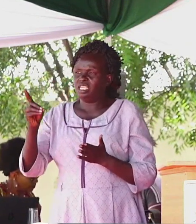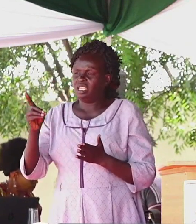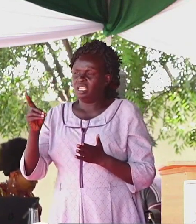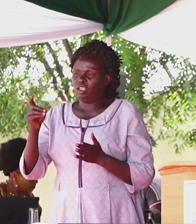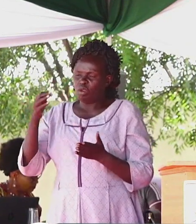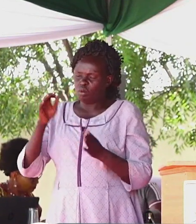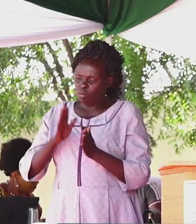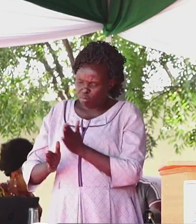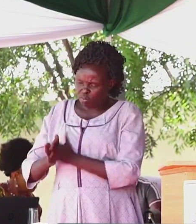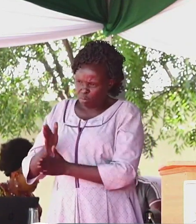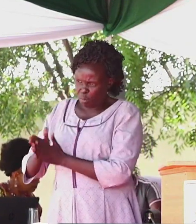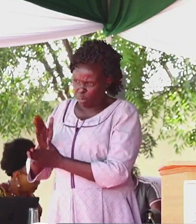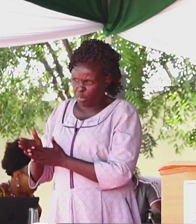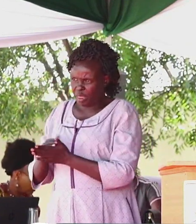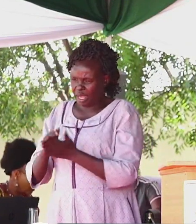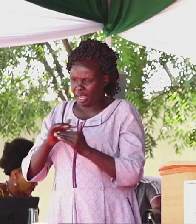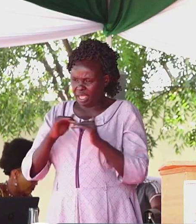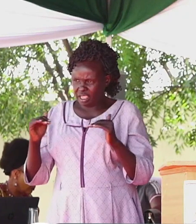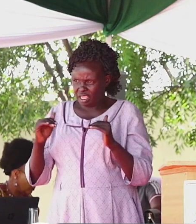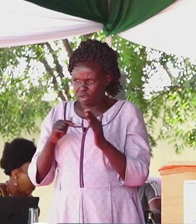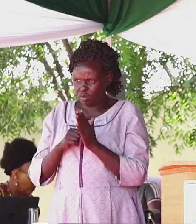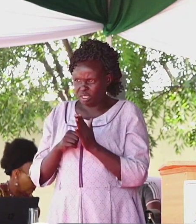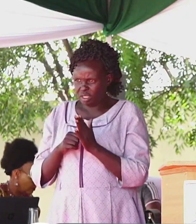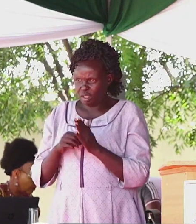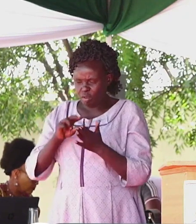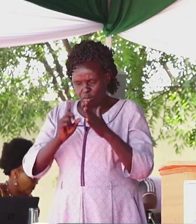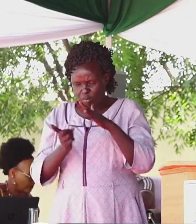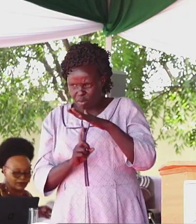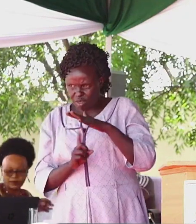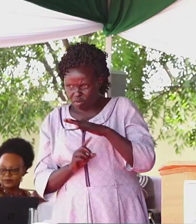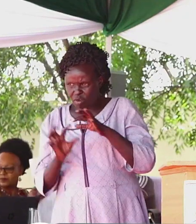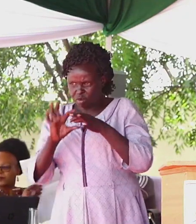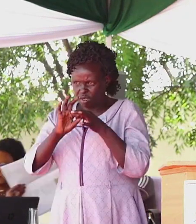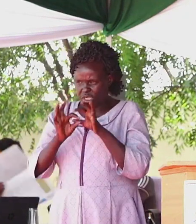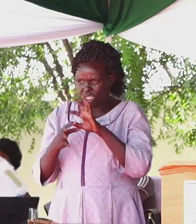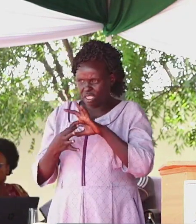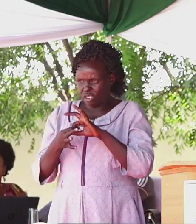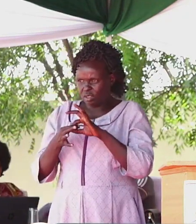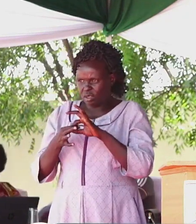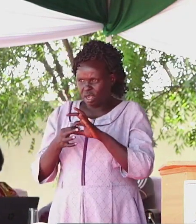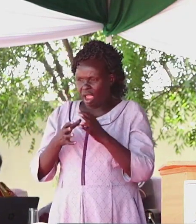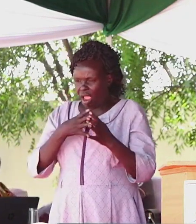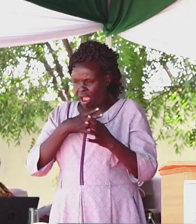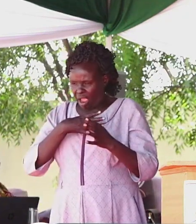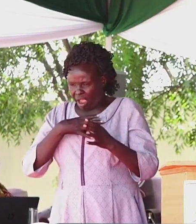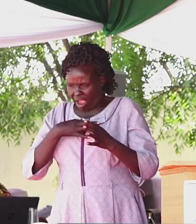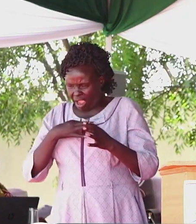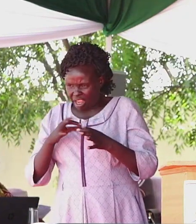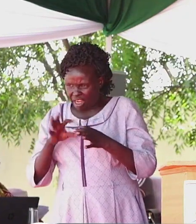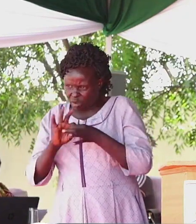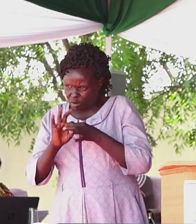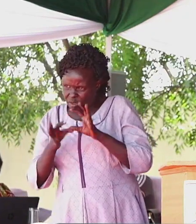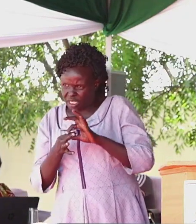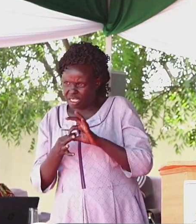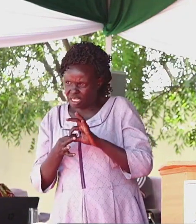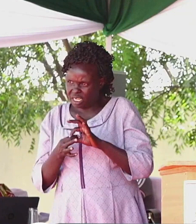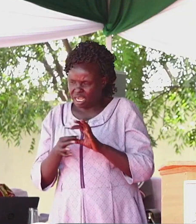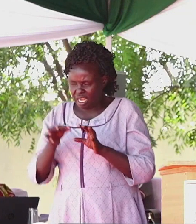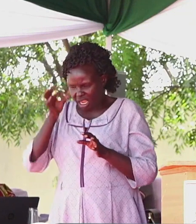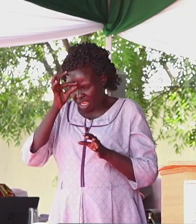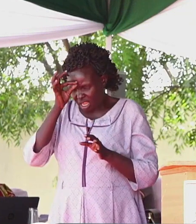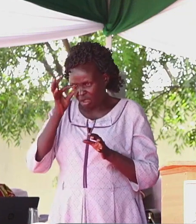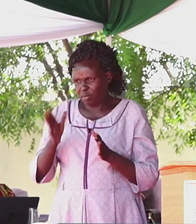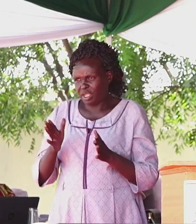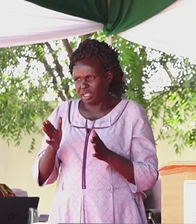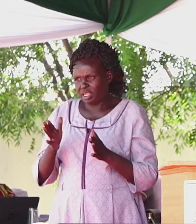to sectoral mandates with intra-ministry coordination and coordinate government monitoring